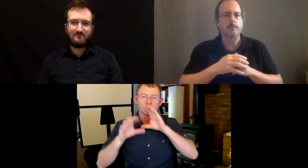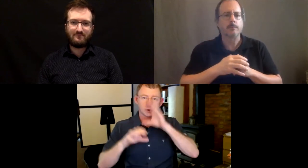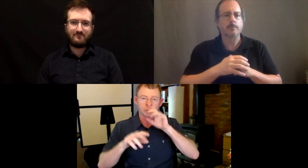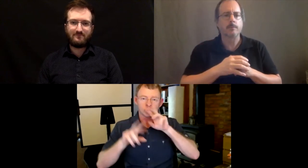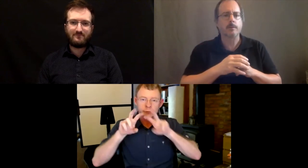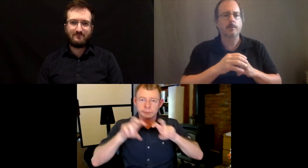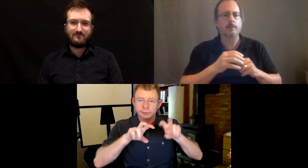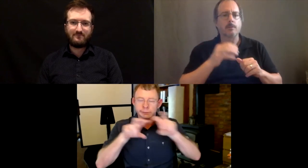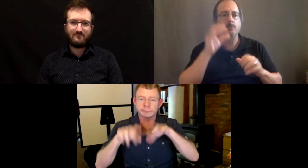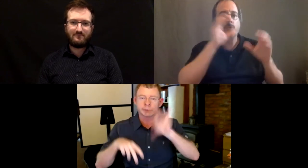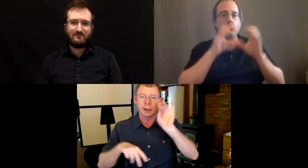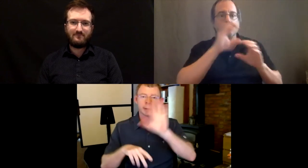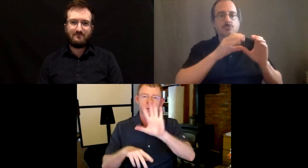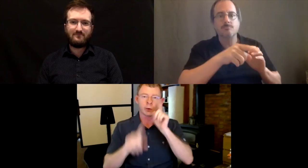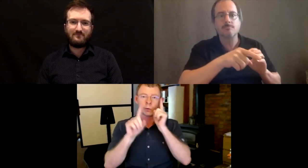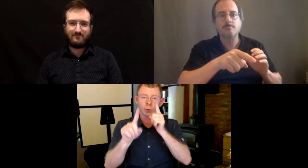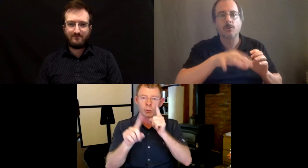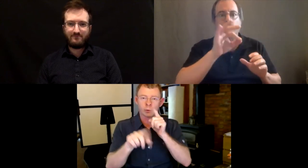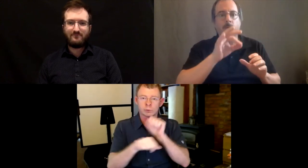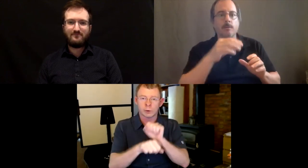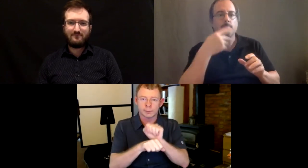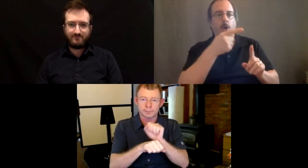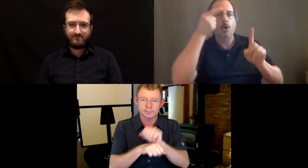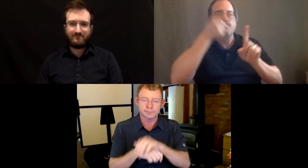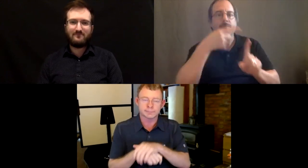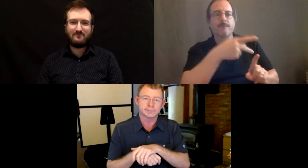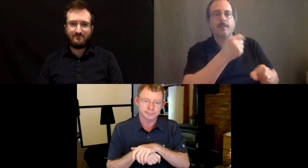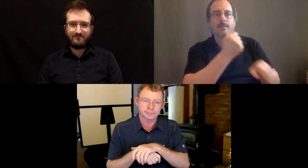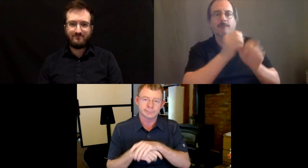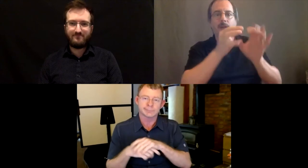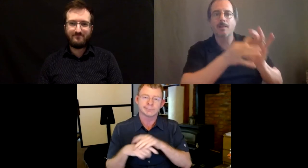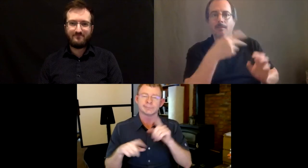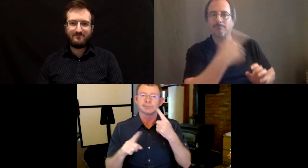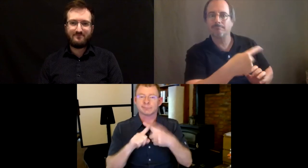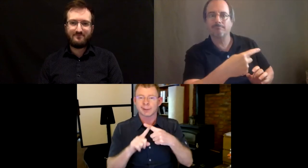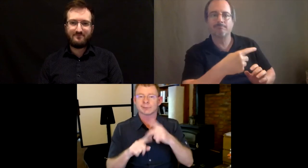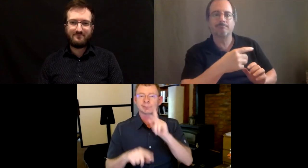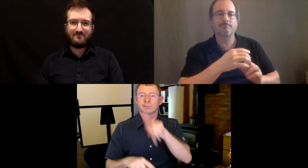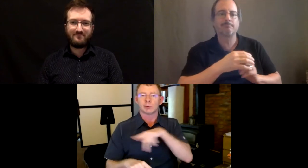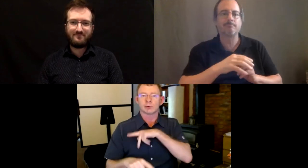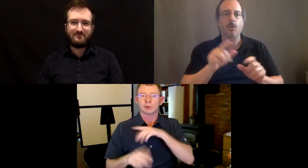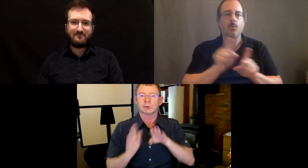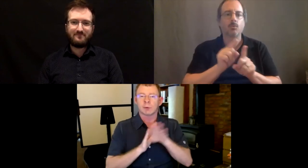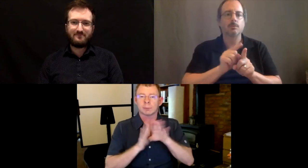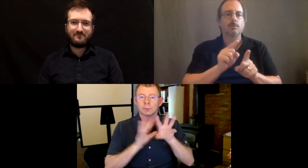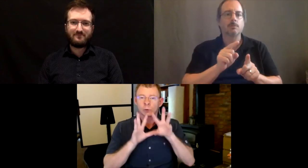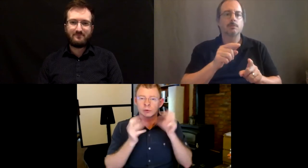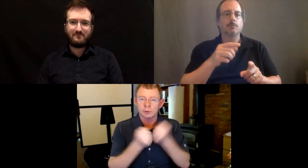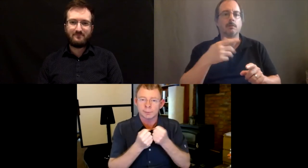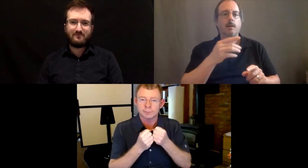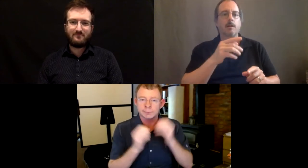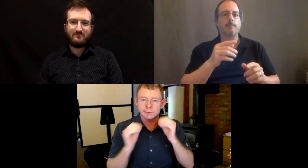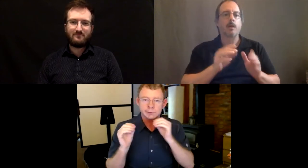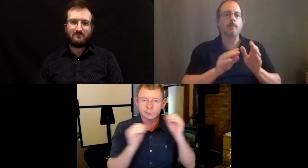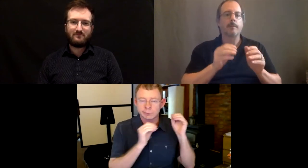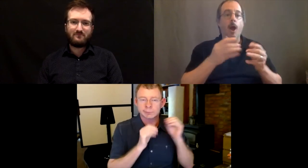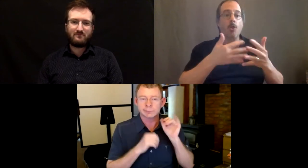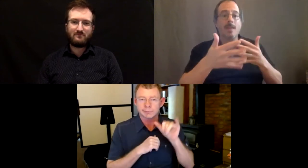deaf learners look for jobs, doing different jobs search courses, as well as providing